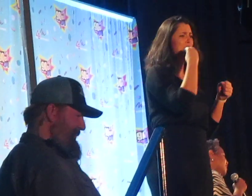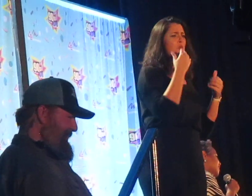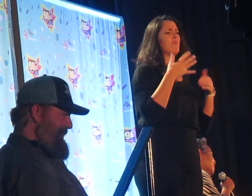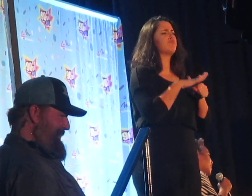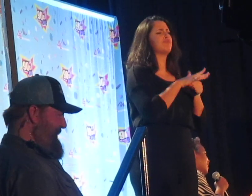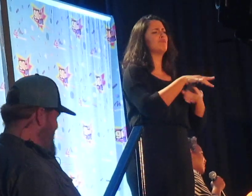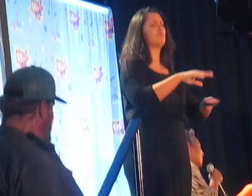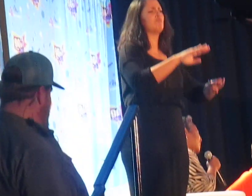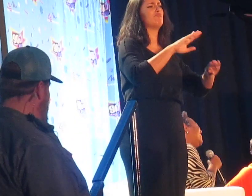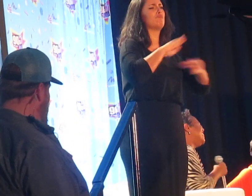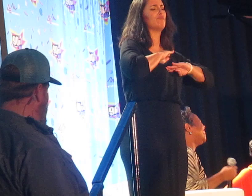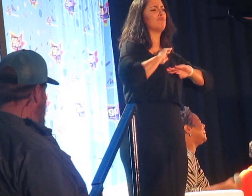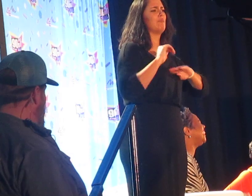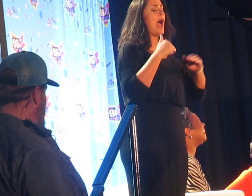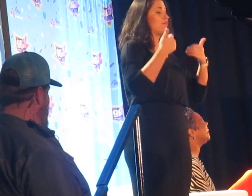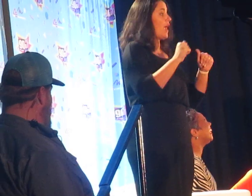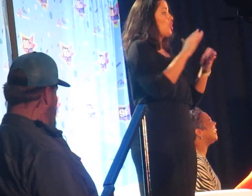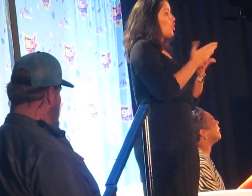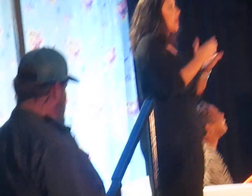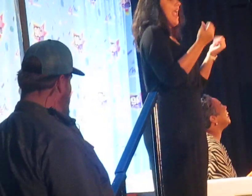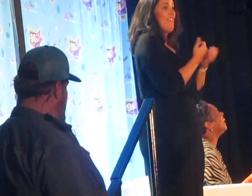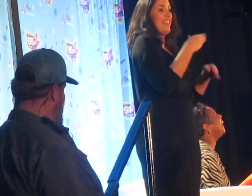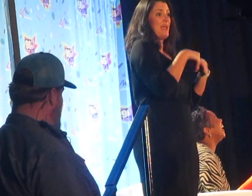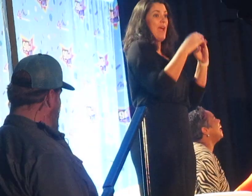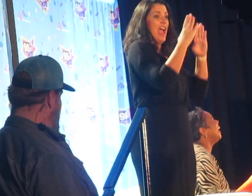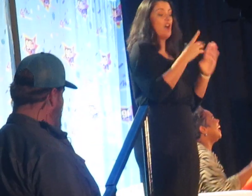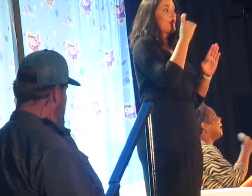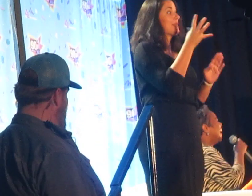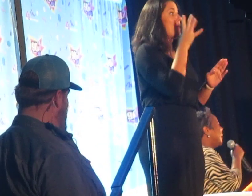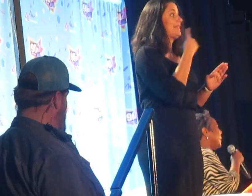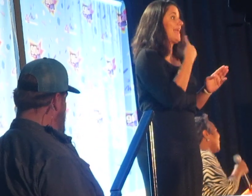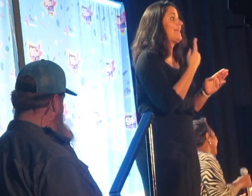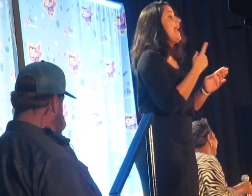I'm trying to cook everything in my house. Because like my mama said, it's easier to